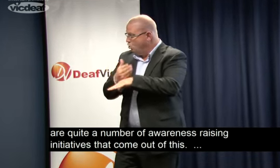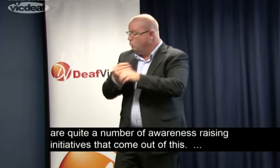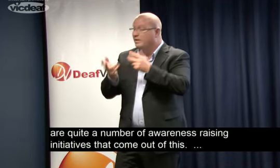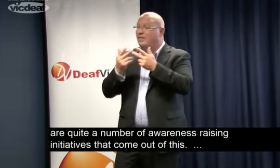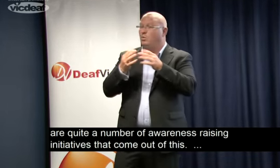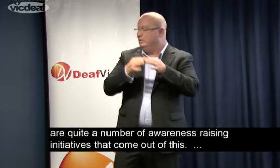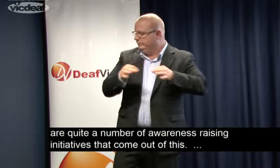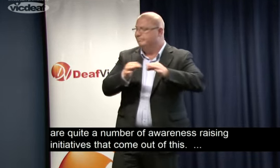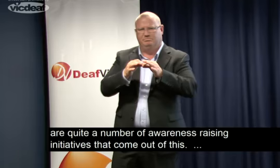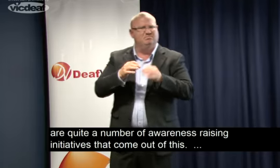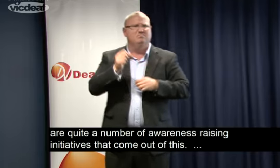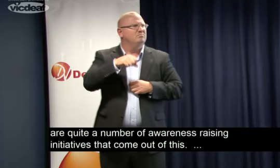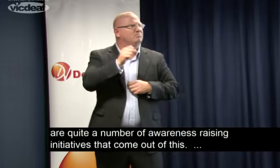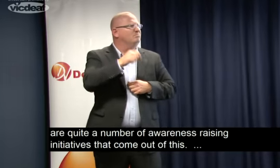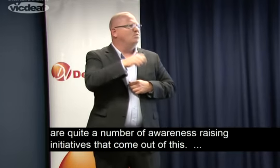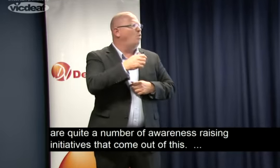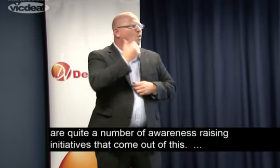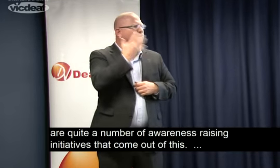And you also talked about working with other organisations.